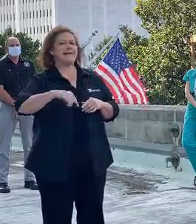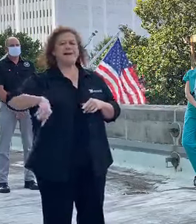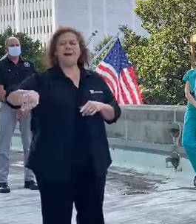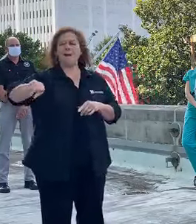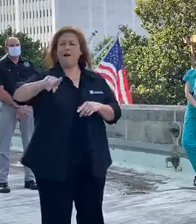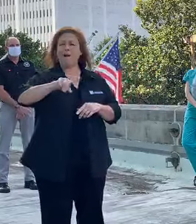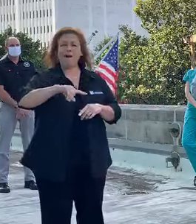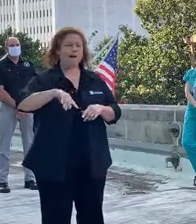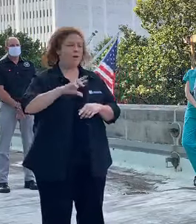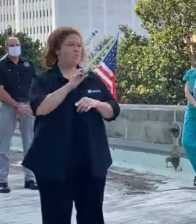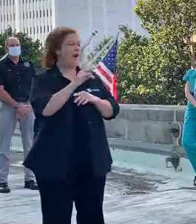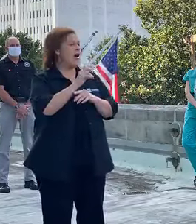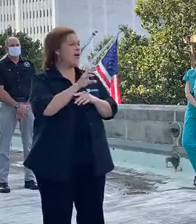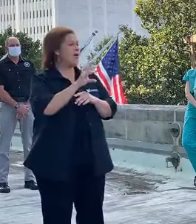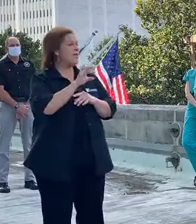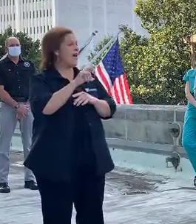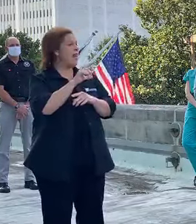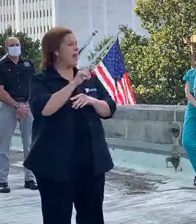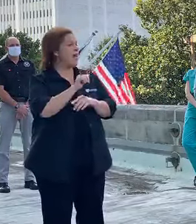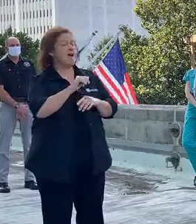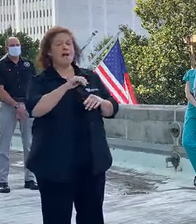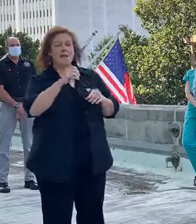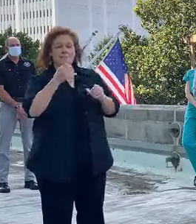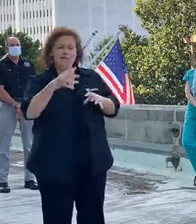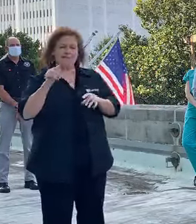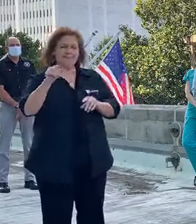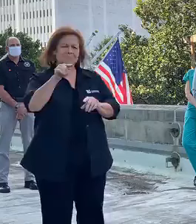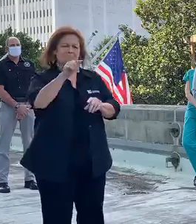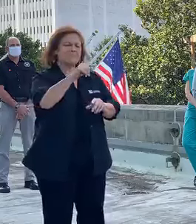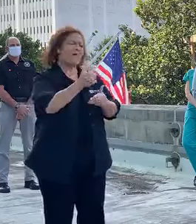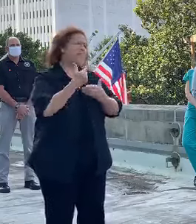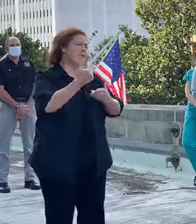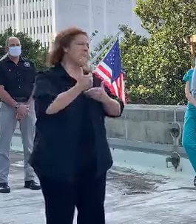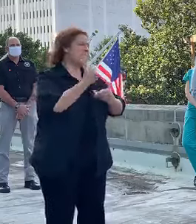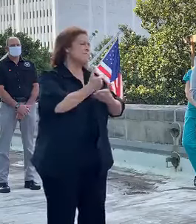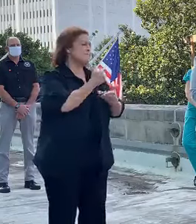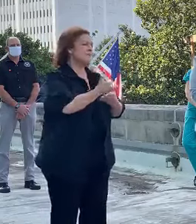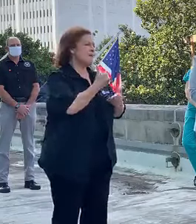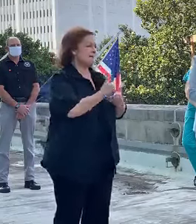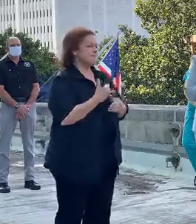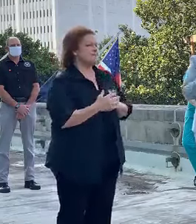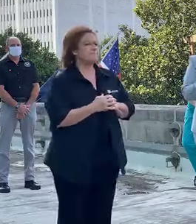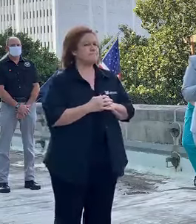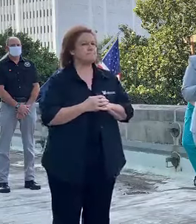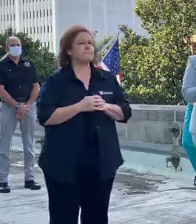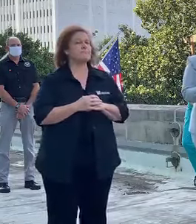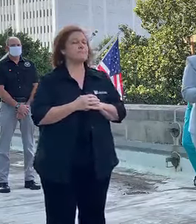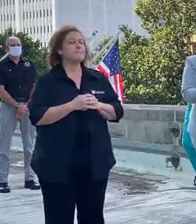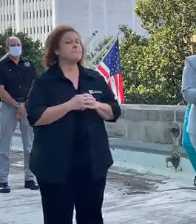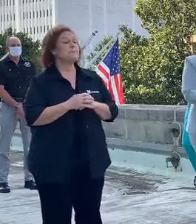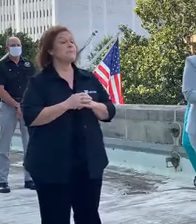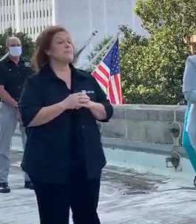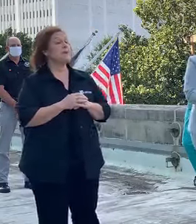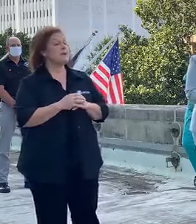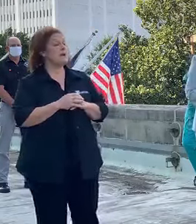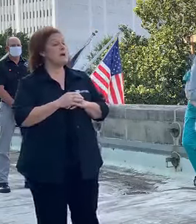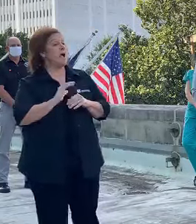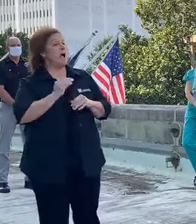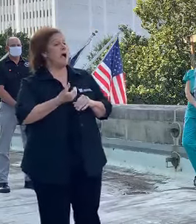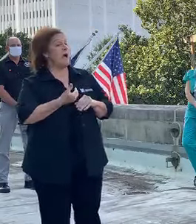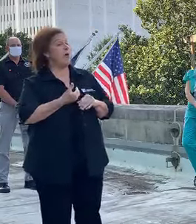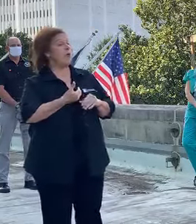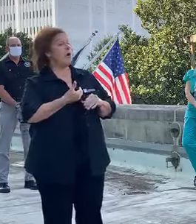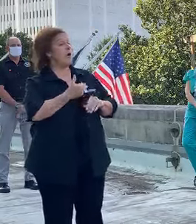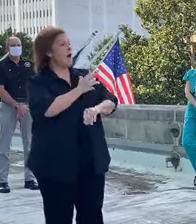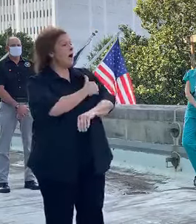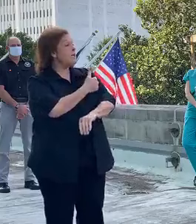ground, Rockefeller, many different partners. Healthcare capacity, very strong as it relates